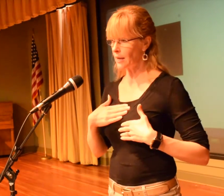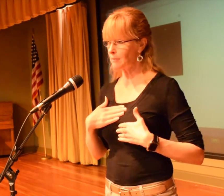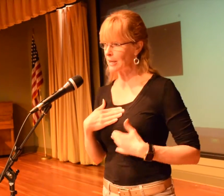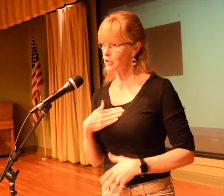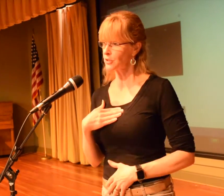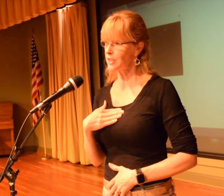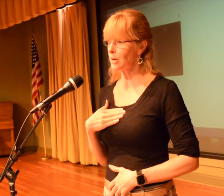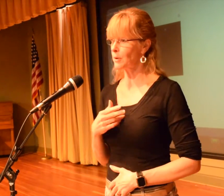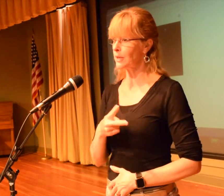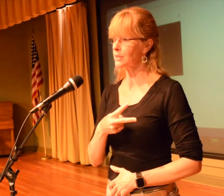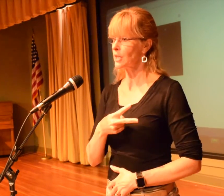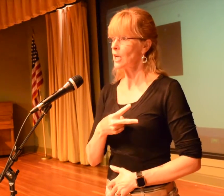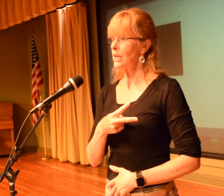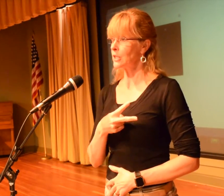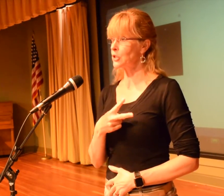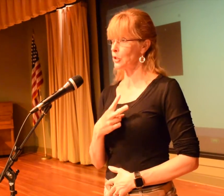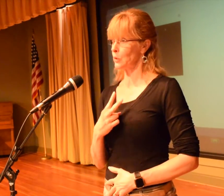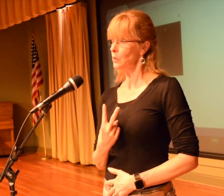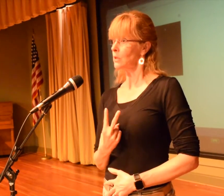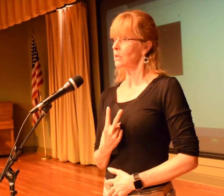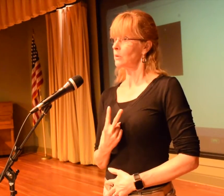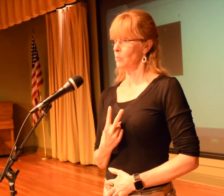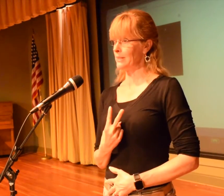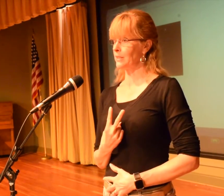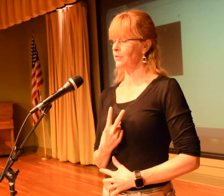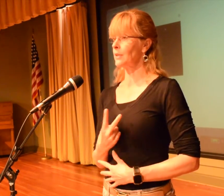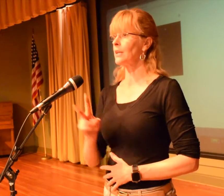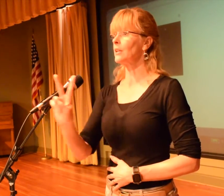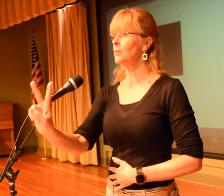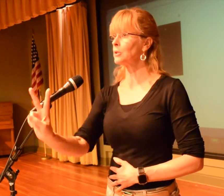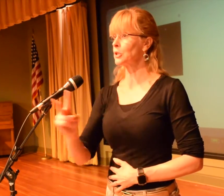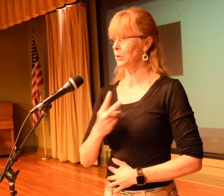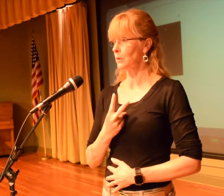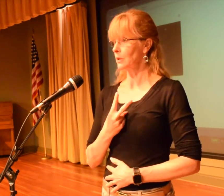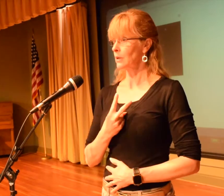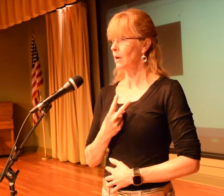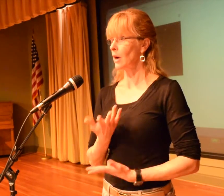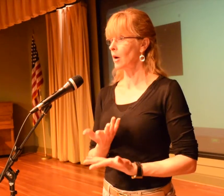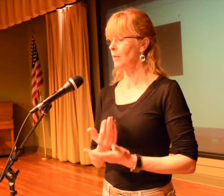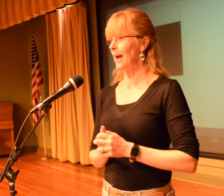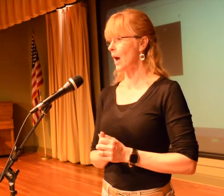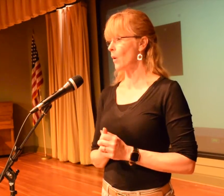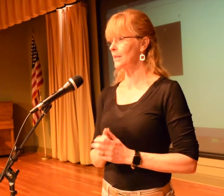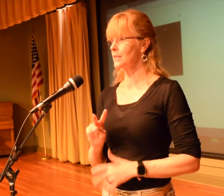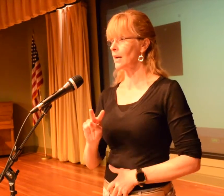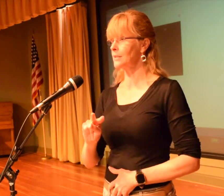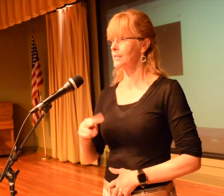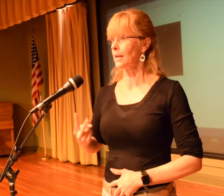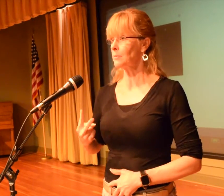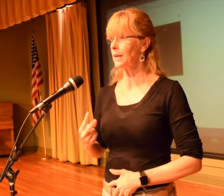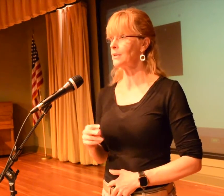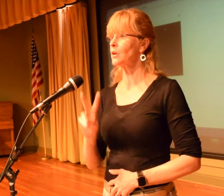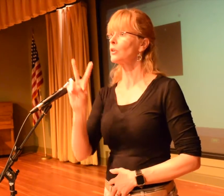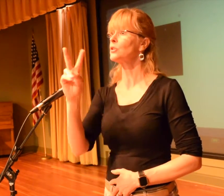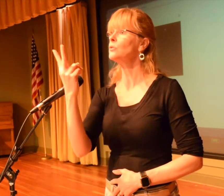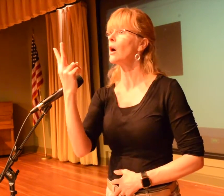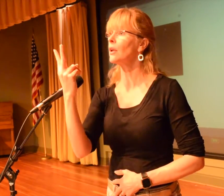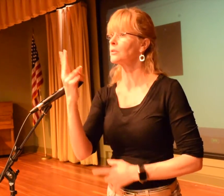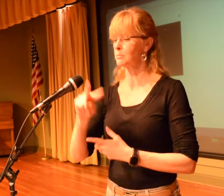my jersey number is 2, will be different than the number 2. How I sign second place are $2. My